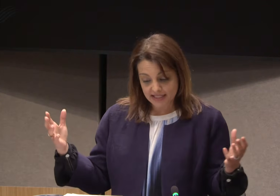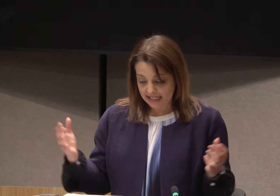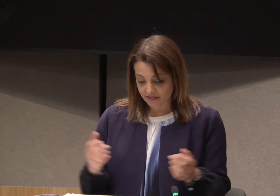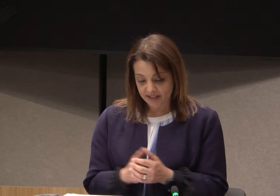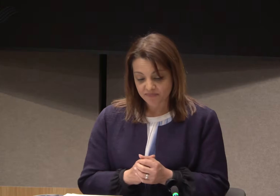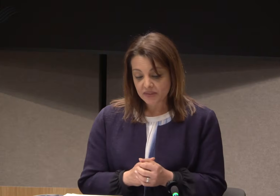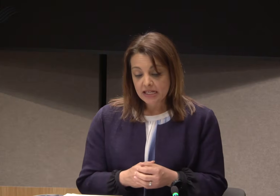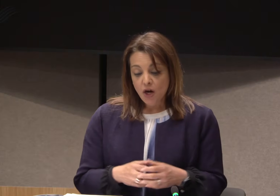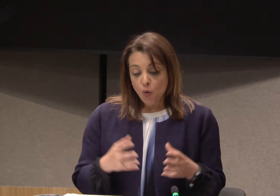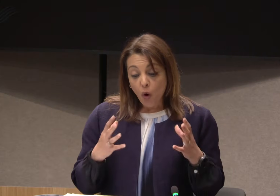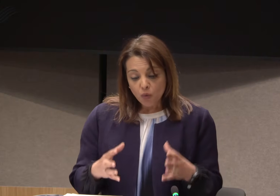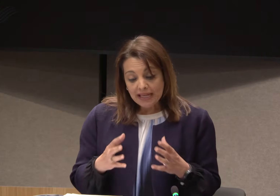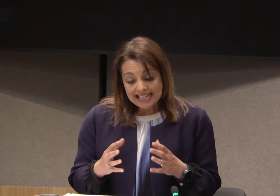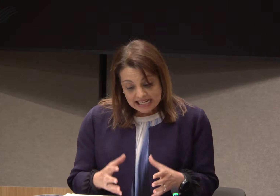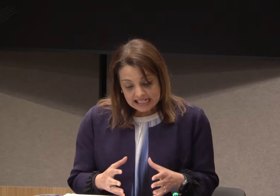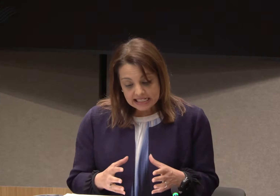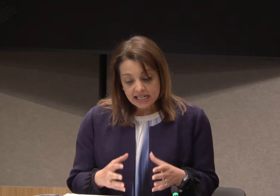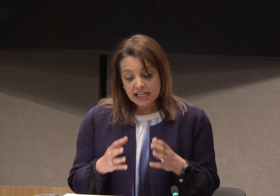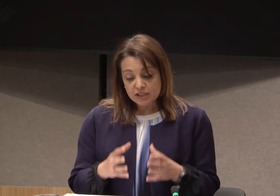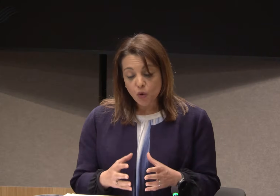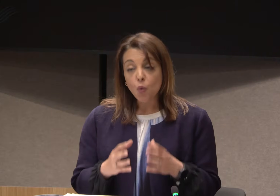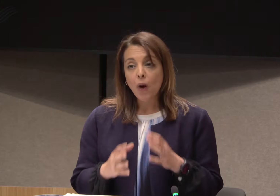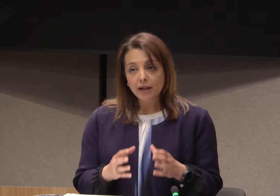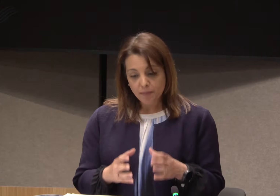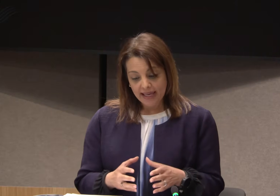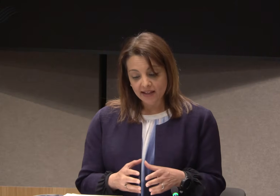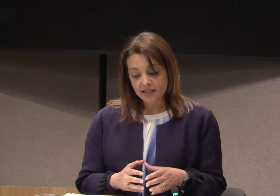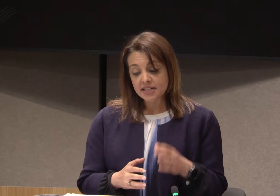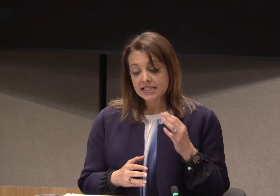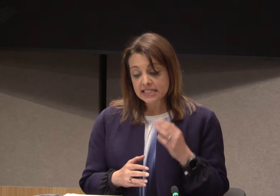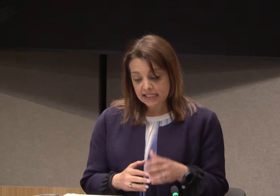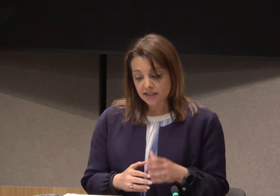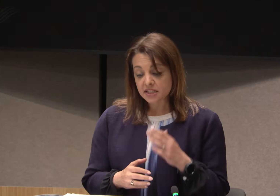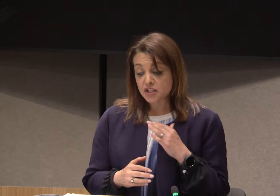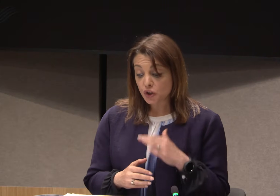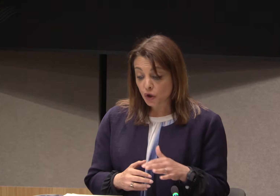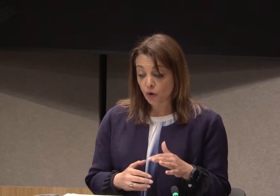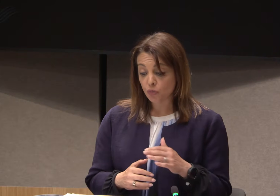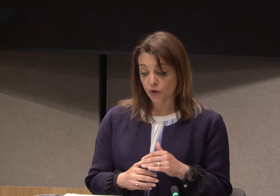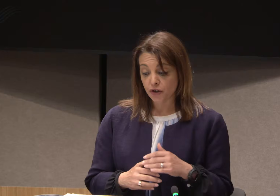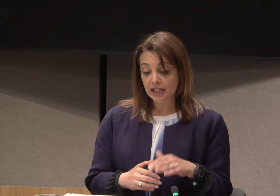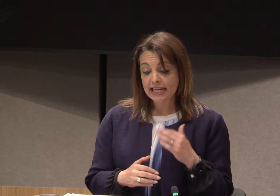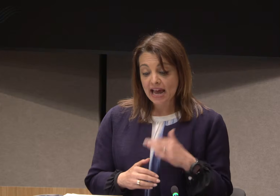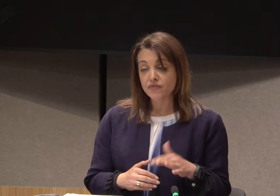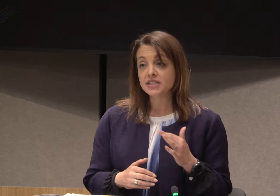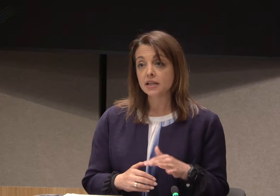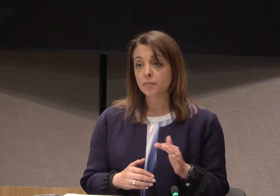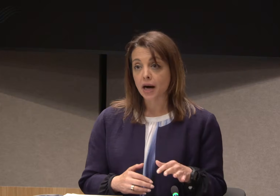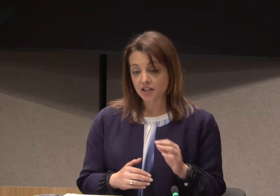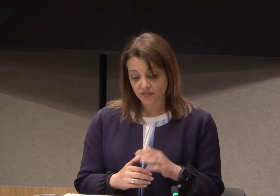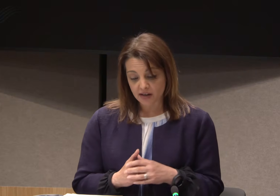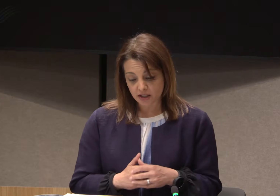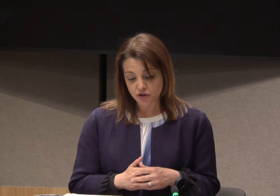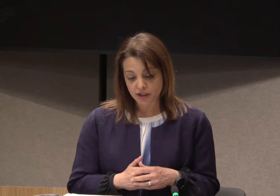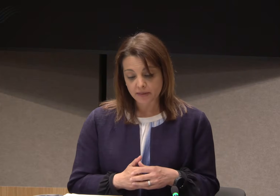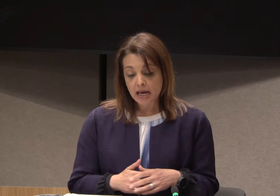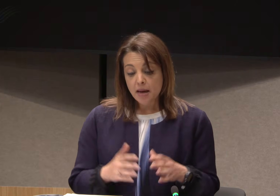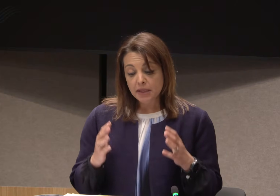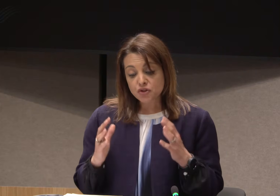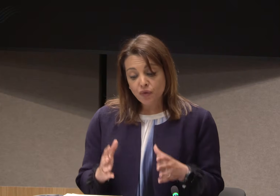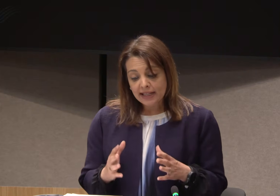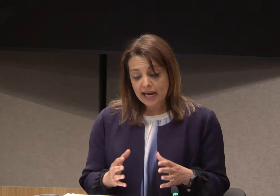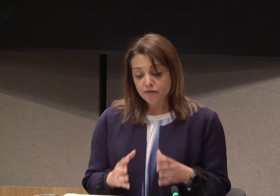just for the sake of it. What we need is more well-paid, skilled and secure work in every single part of our